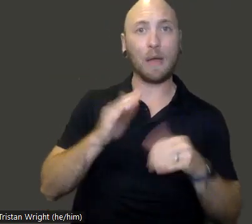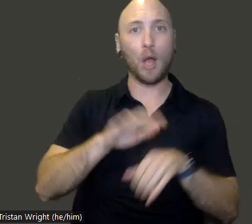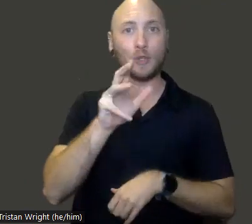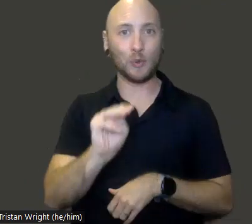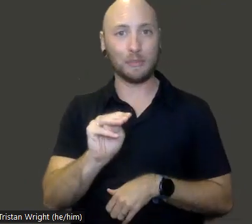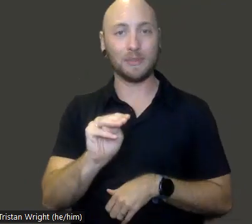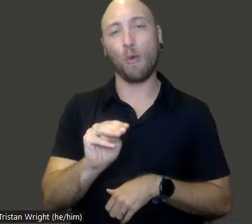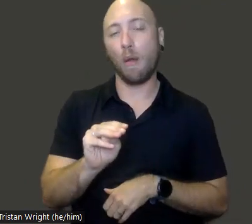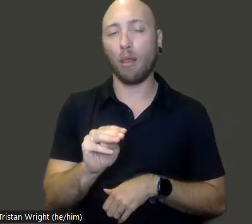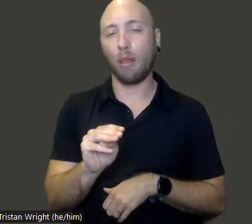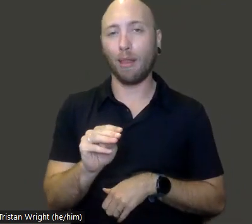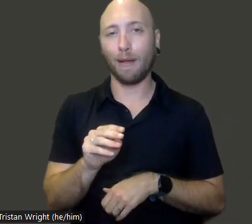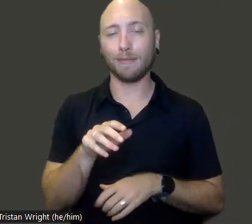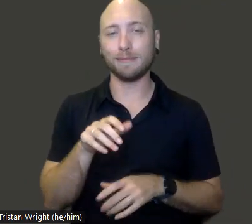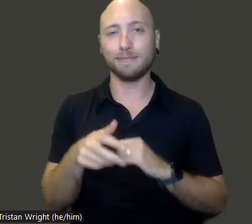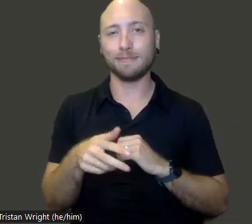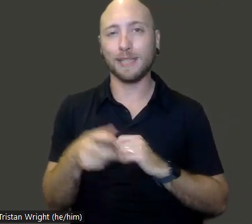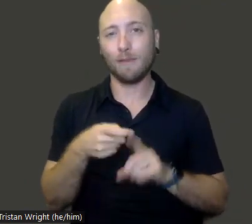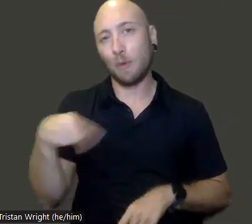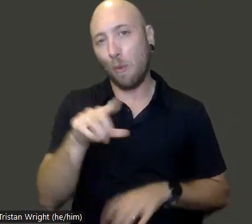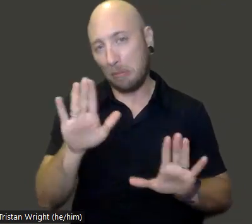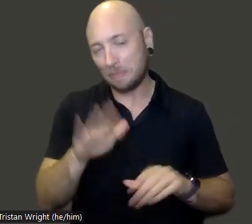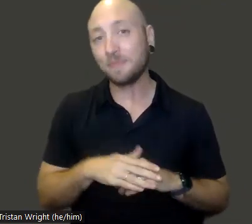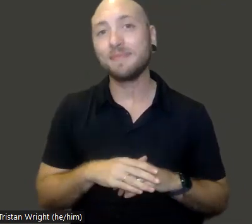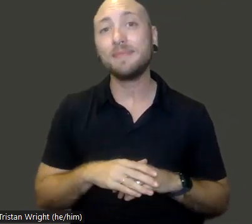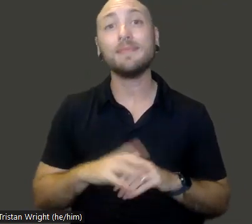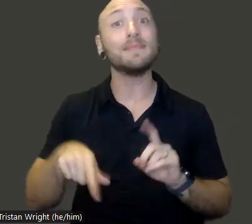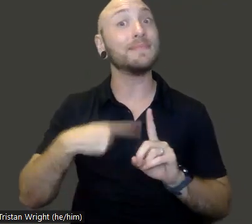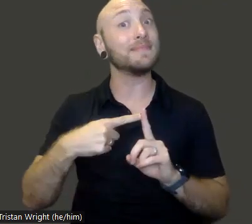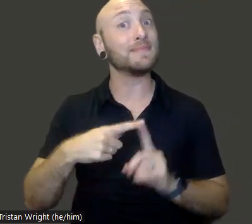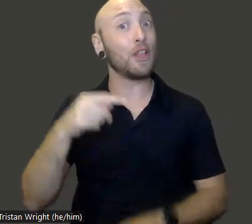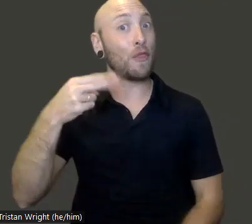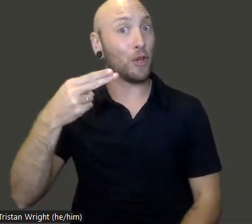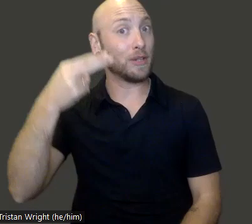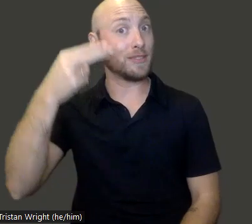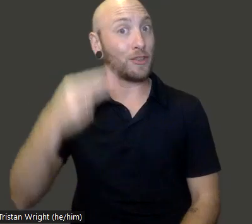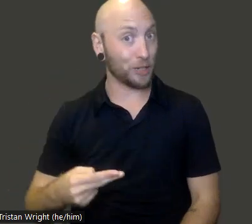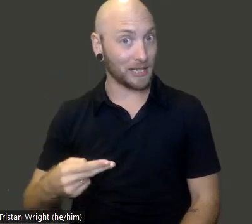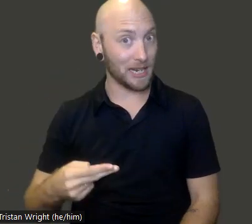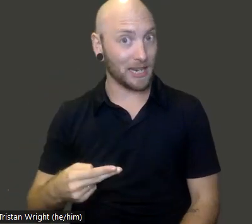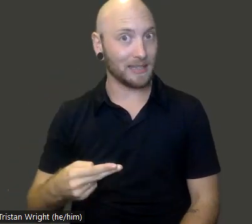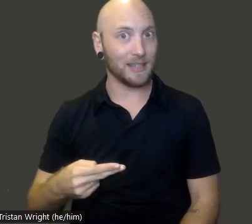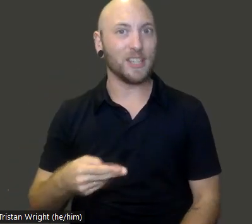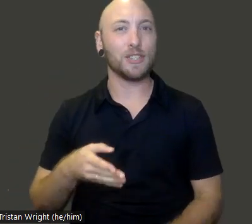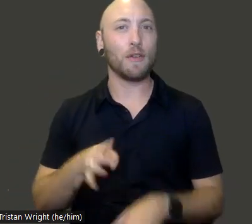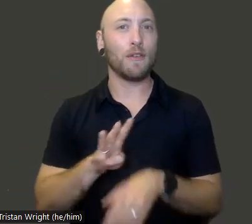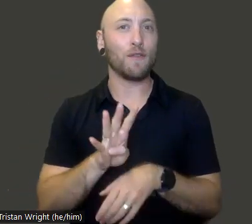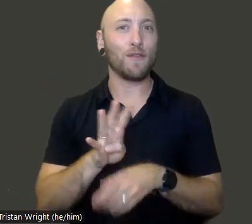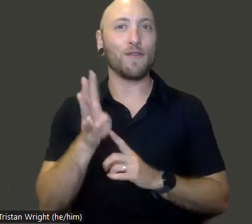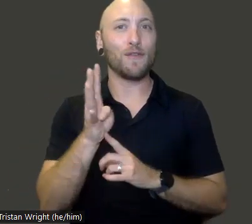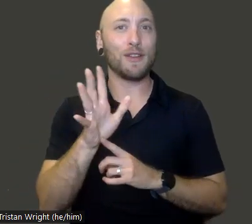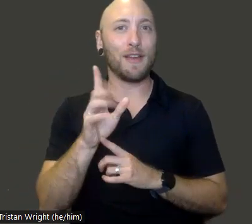thunder. And we meet on Thursdays at 45 minutes after you guys start. So